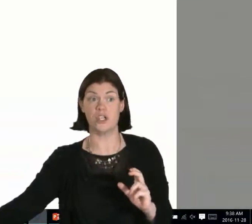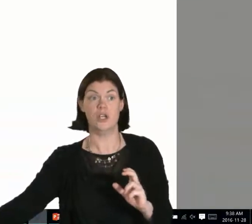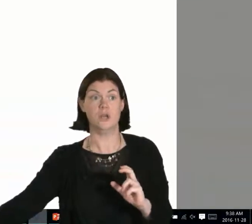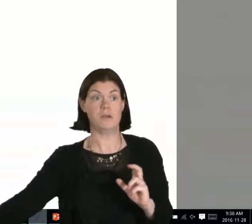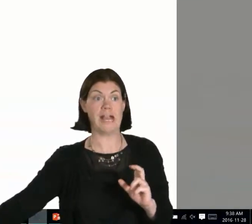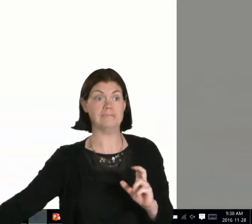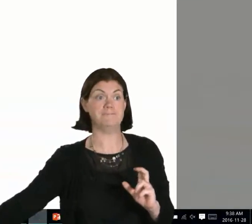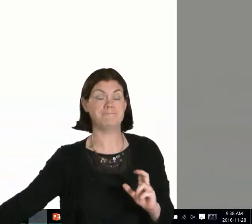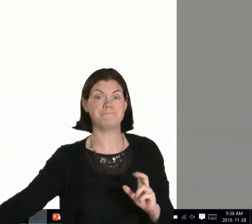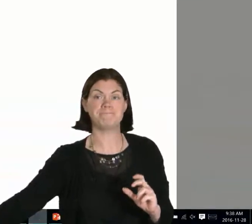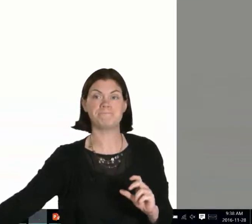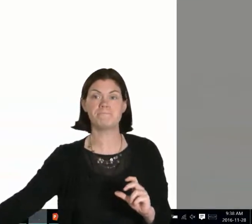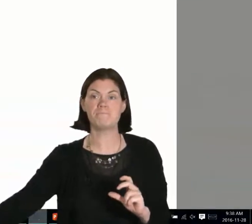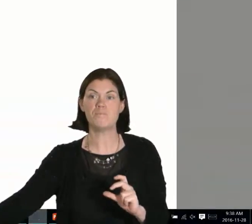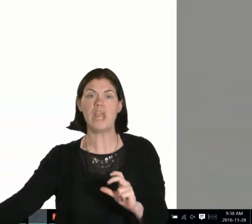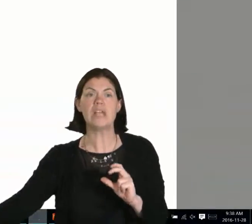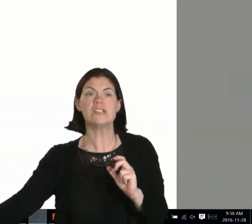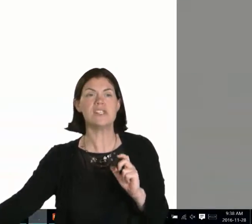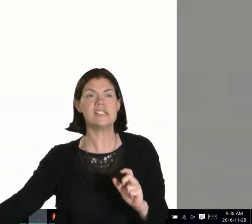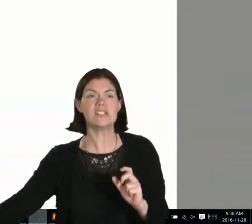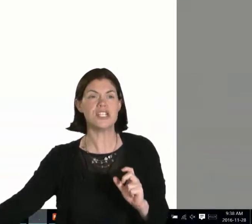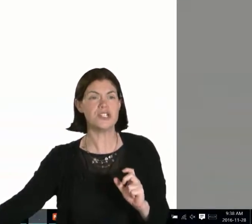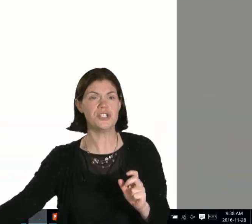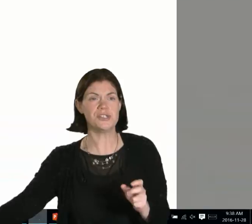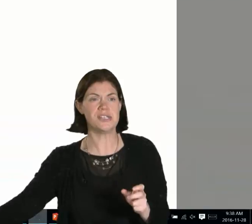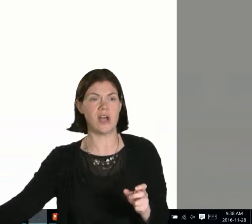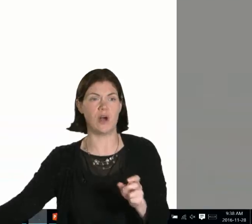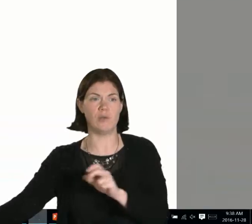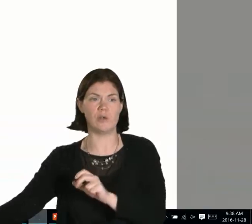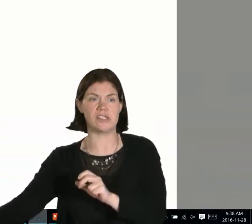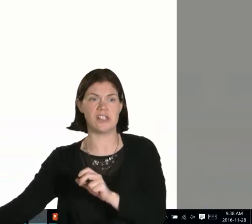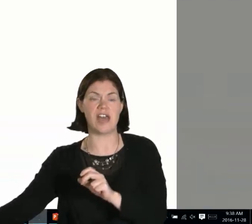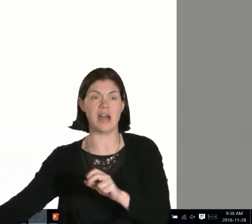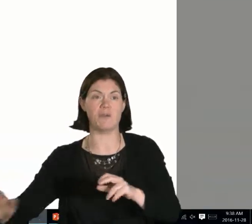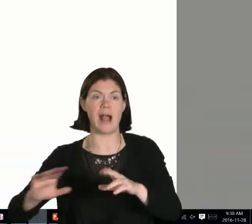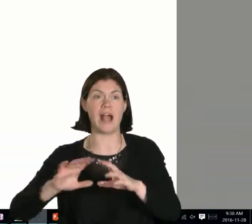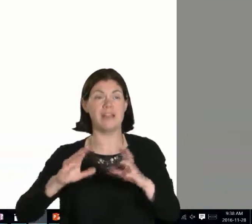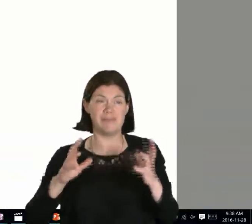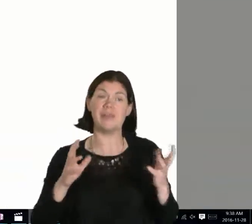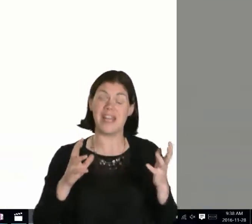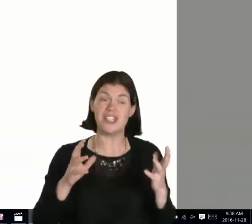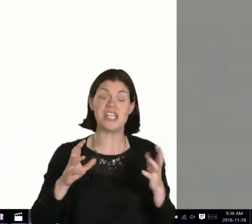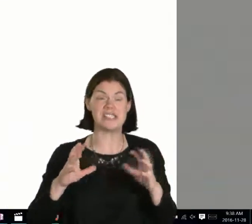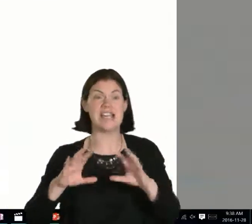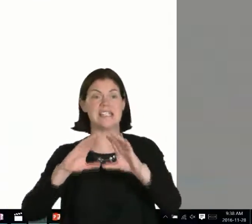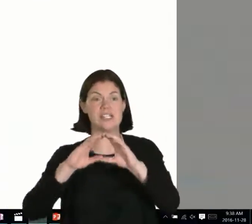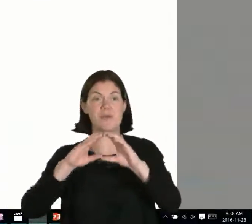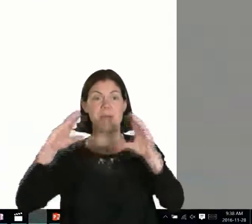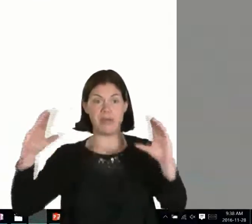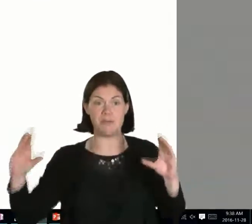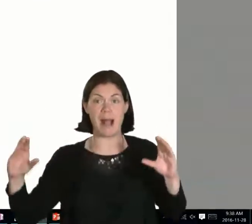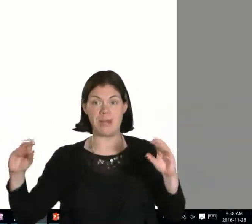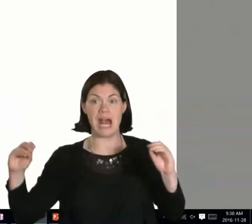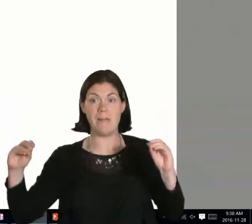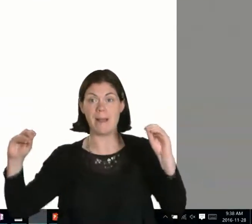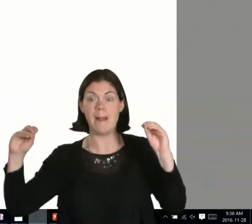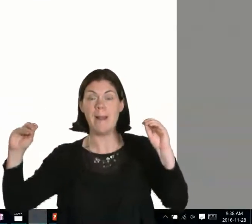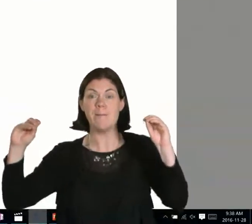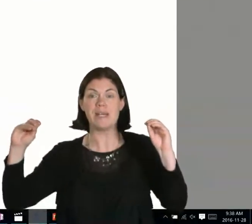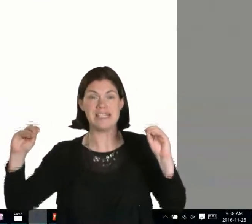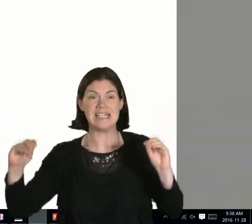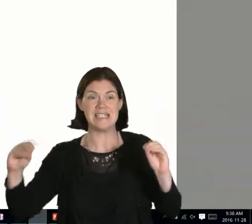verse, right? So this actually introduces almost that wrap. Like Jenna said, it does wrap it